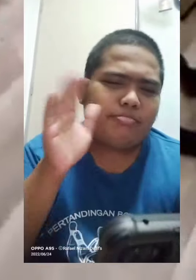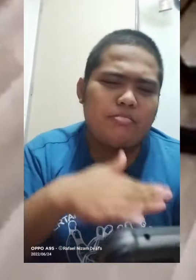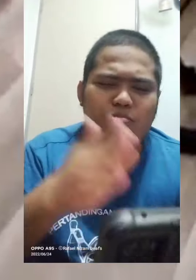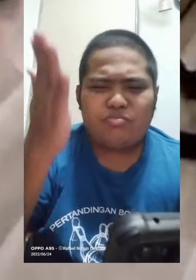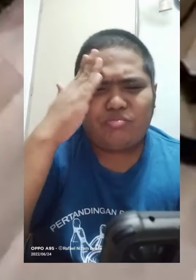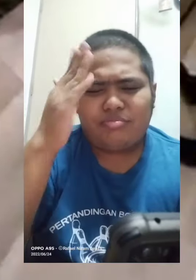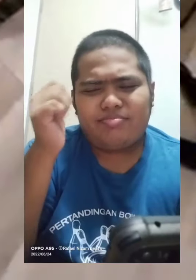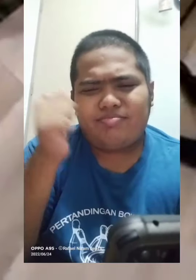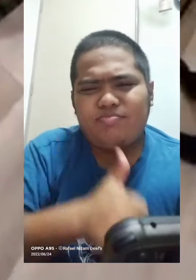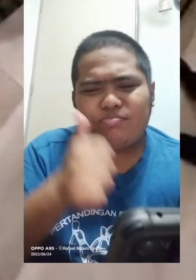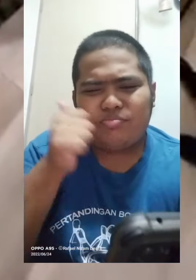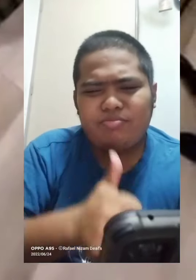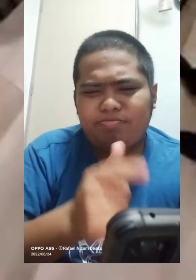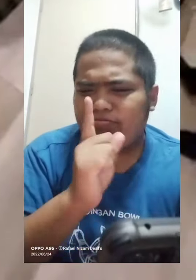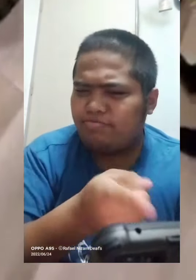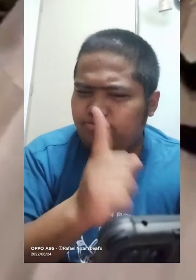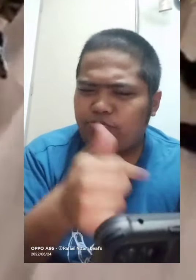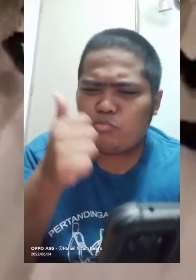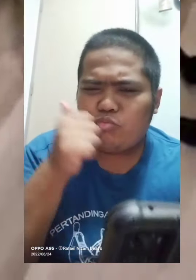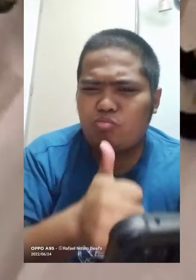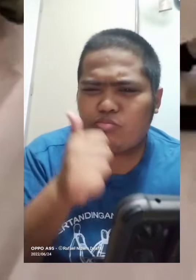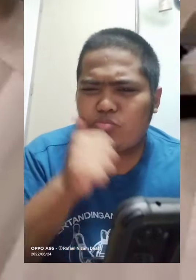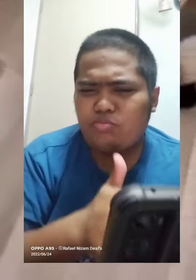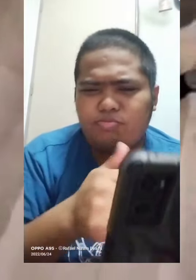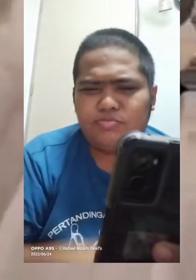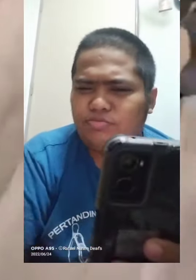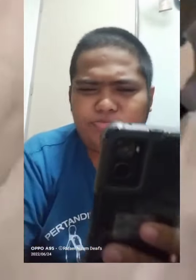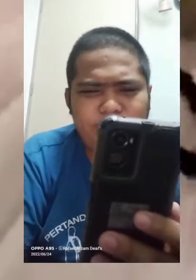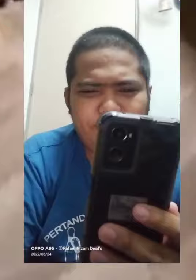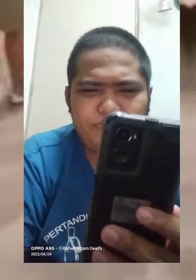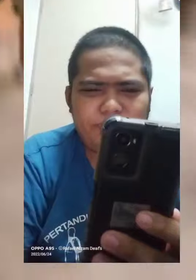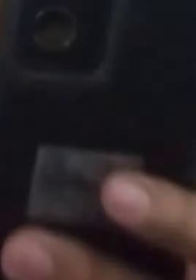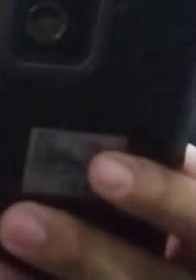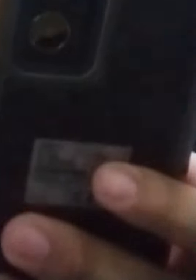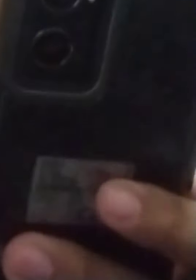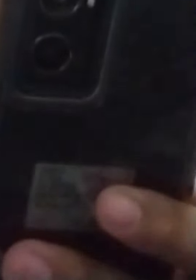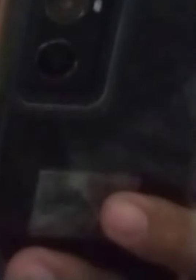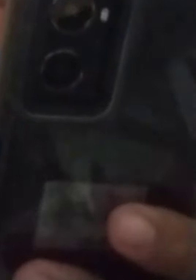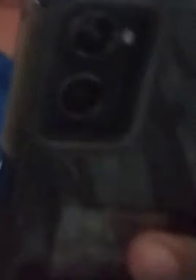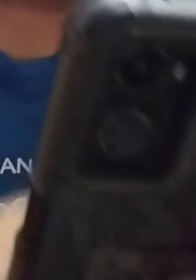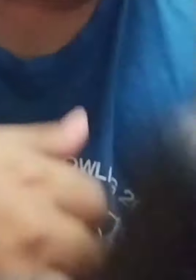what are you doing under the bed? She does some crafting things. You know, thank you very much. Crafting things.